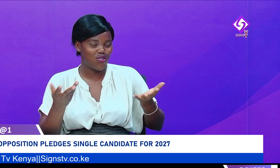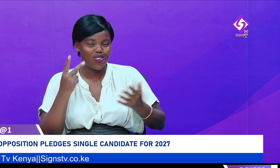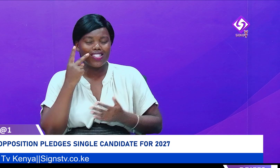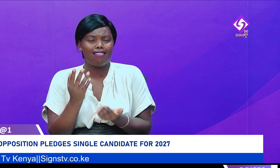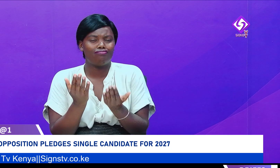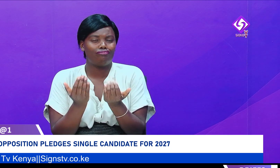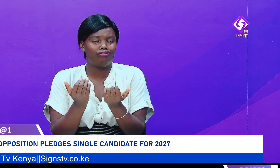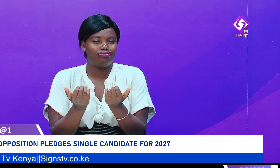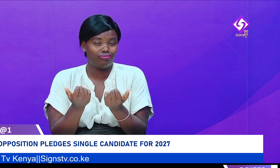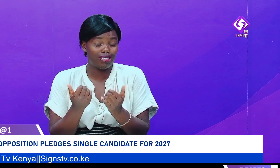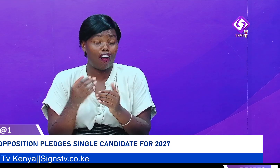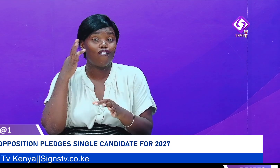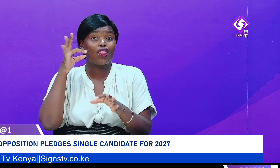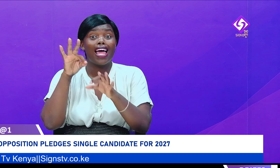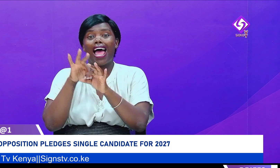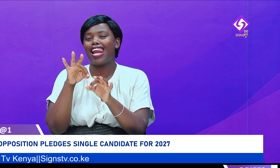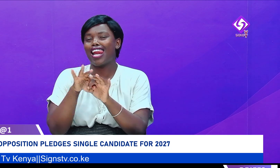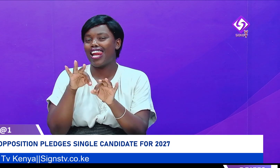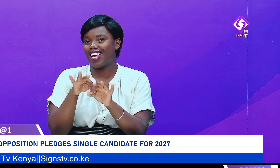consensus over individual ambitions.